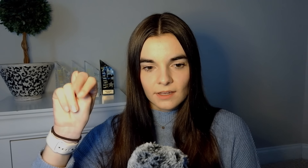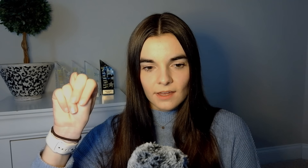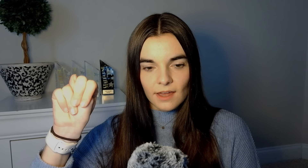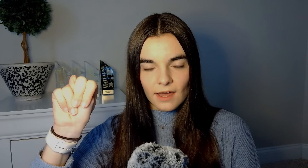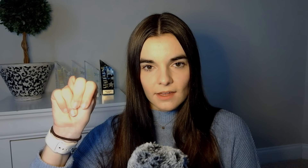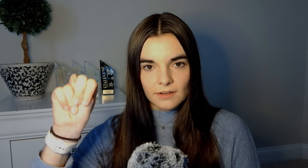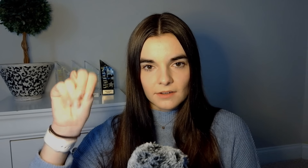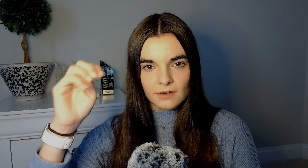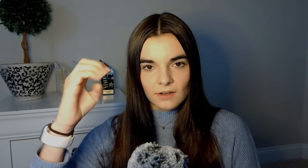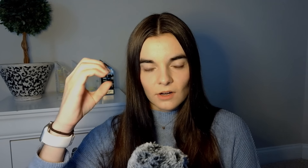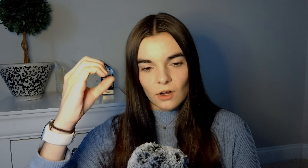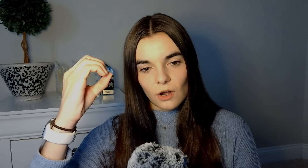N, O,